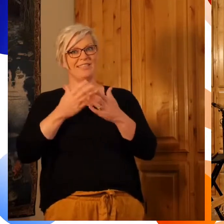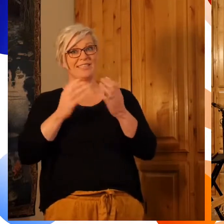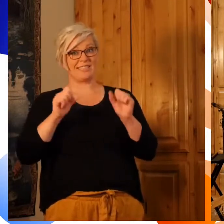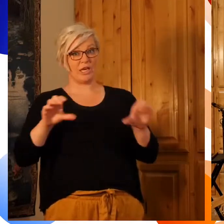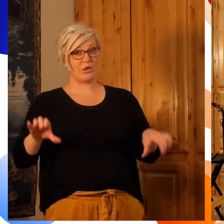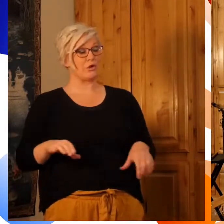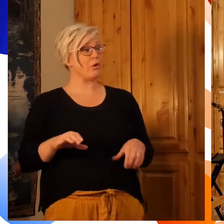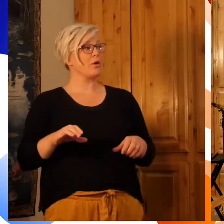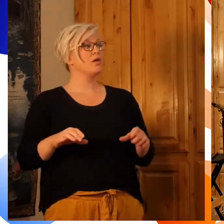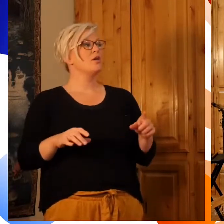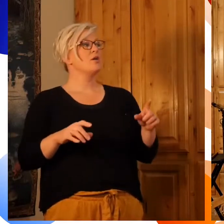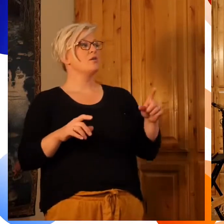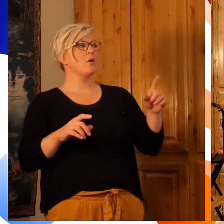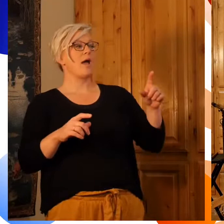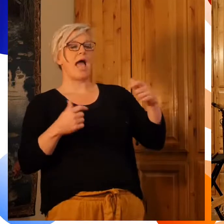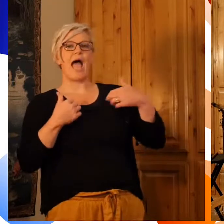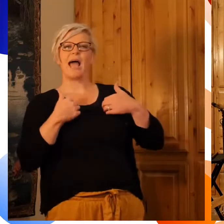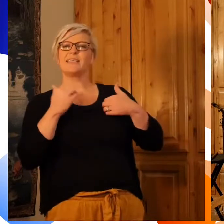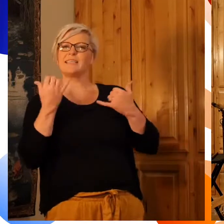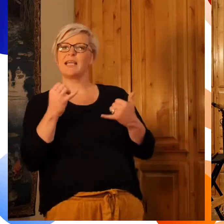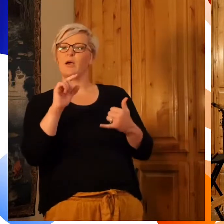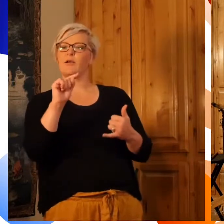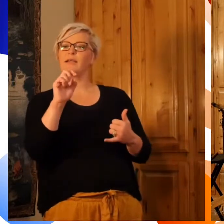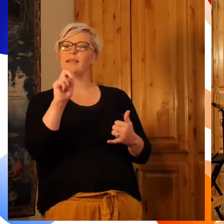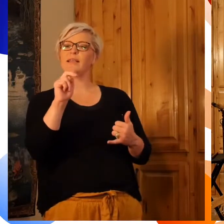change the pitch. But,